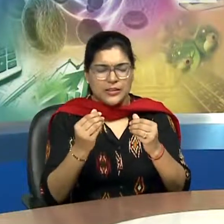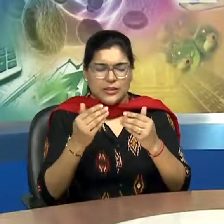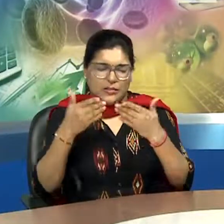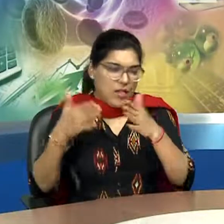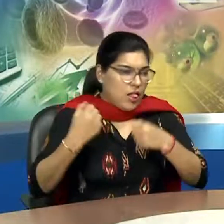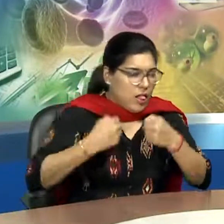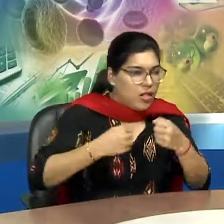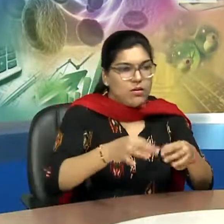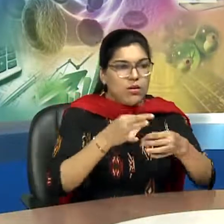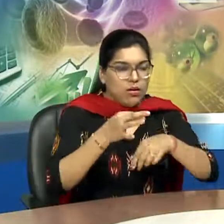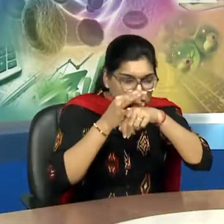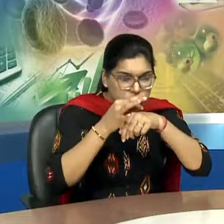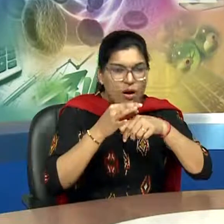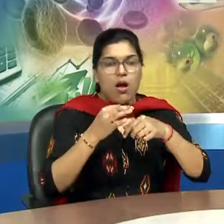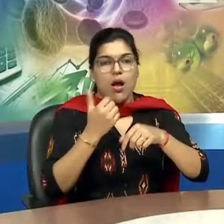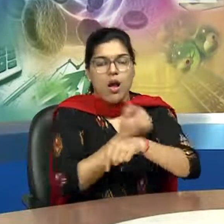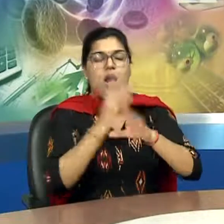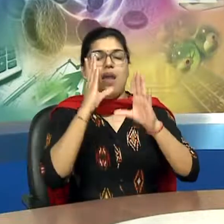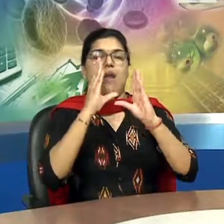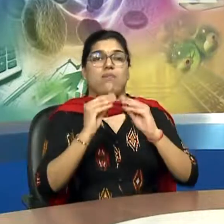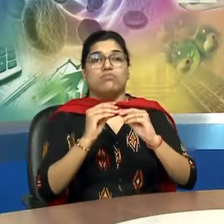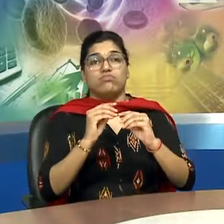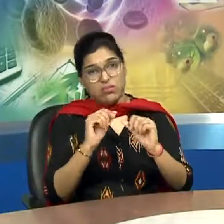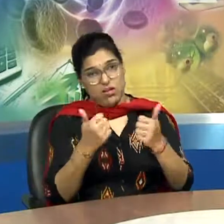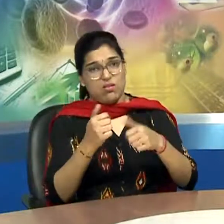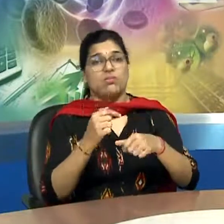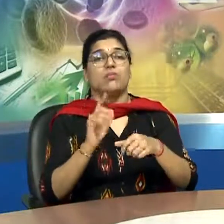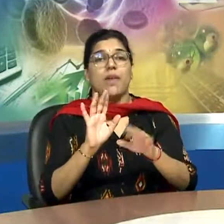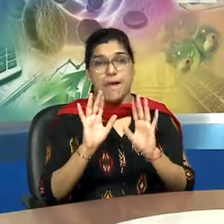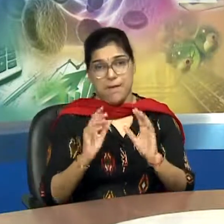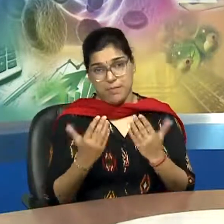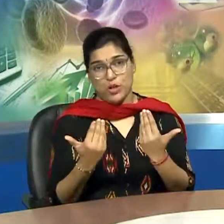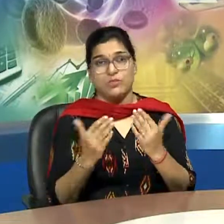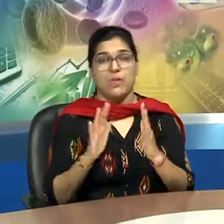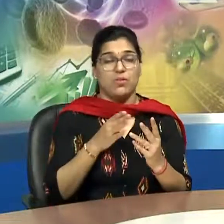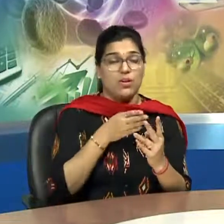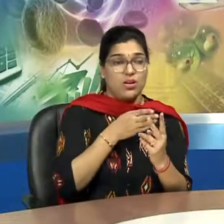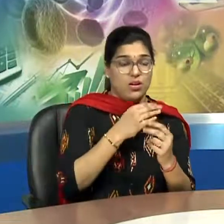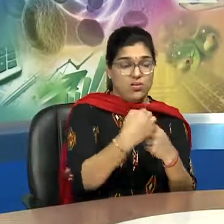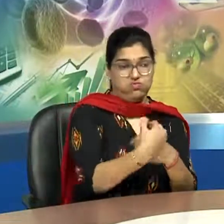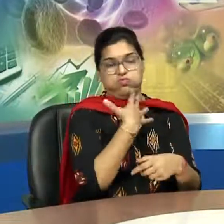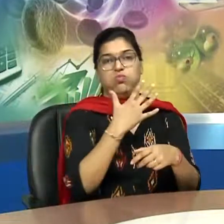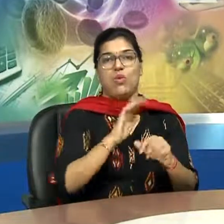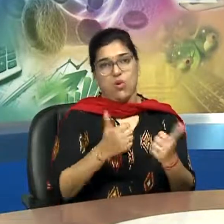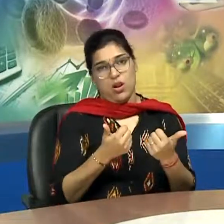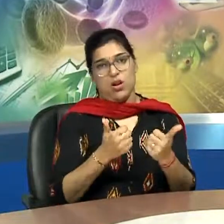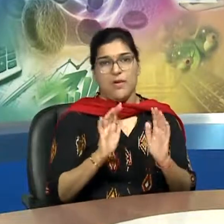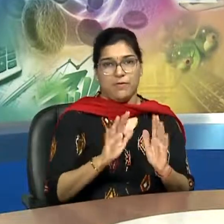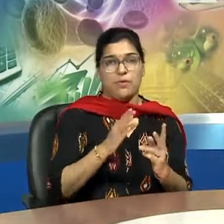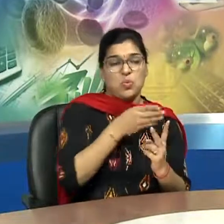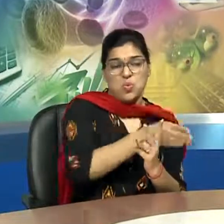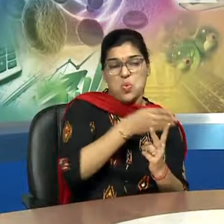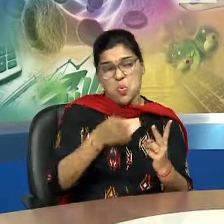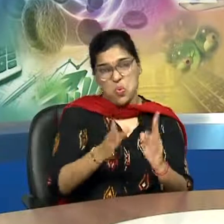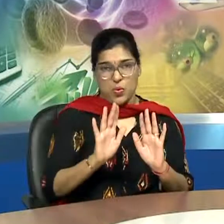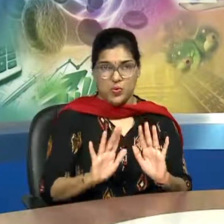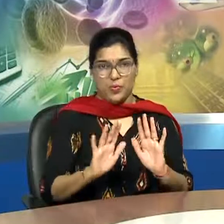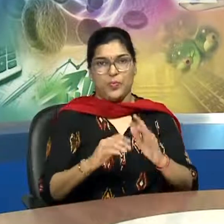So treatment is really, you have to just take the courage and take the